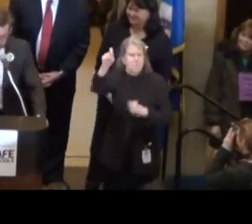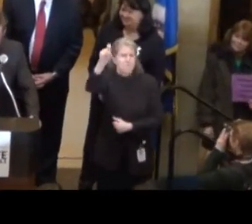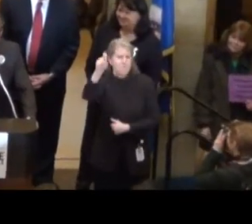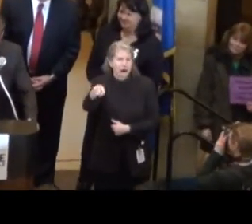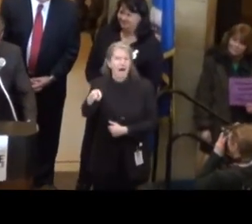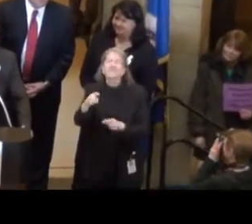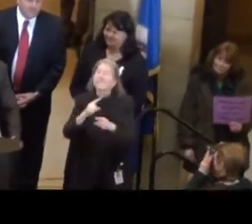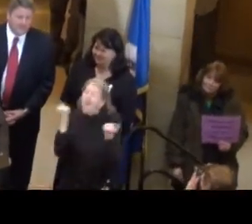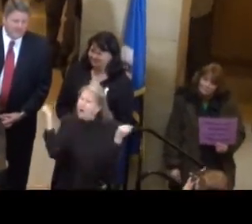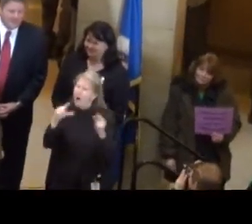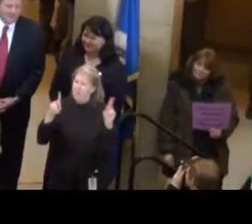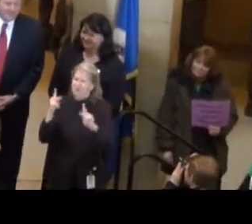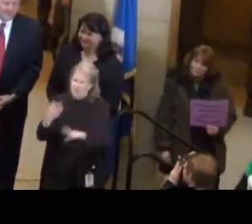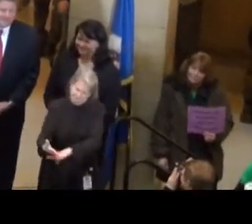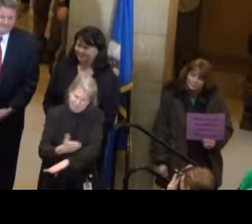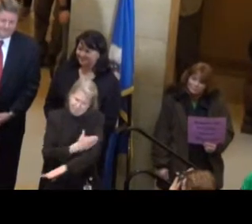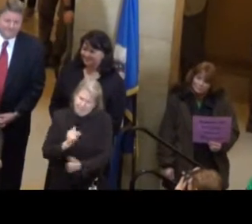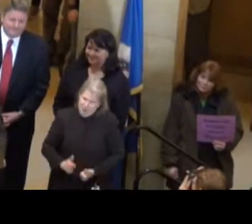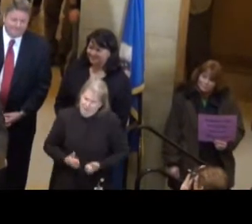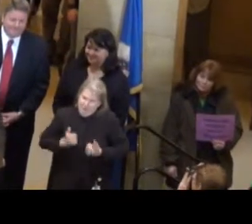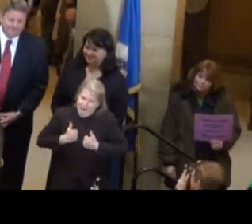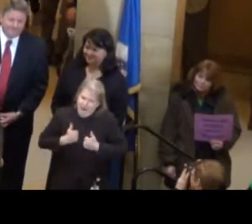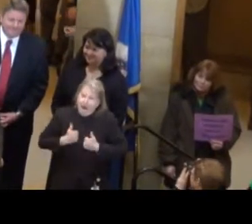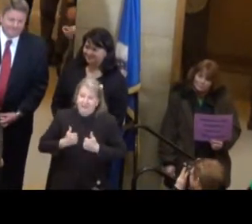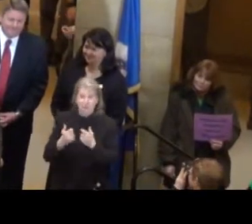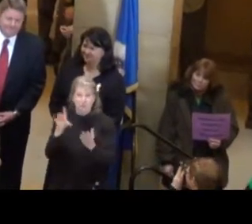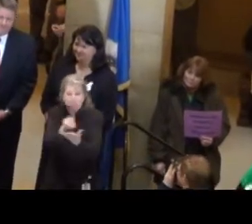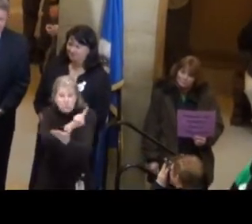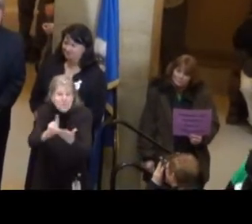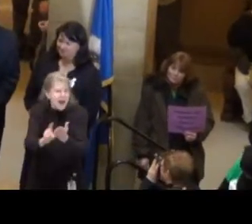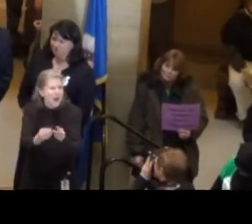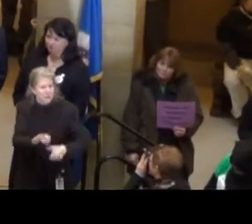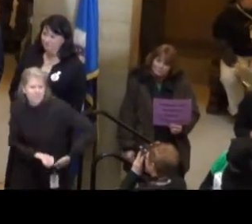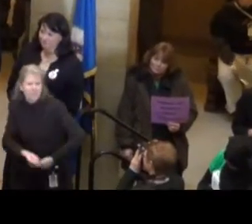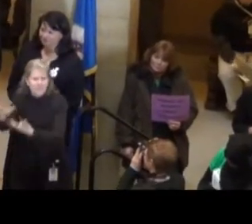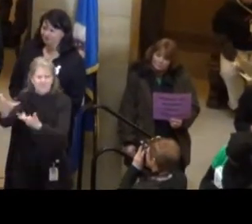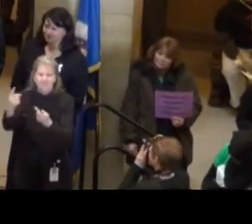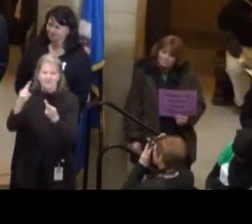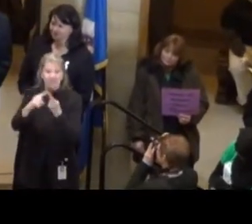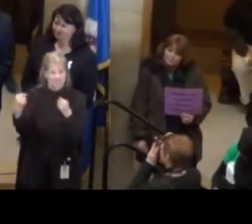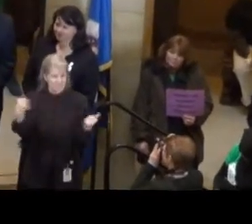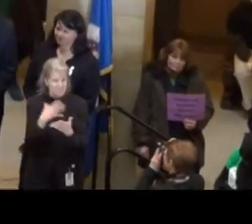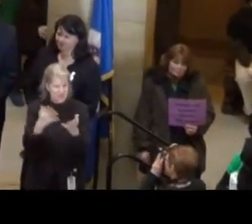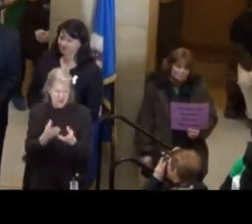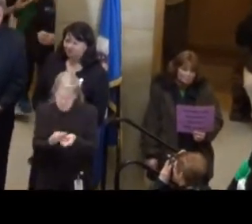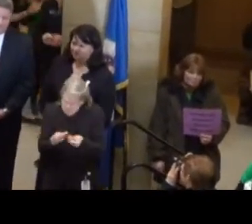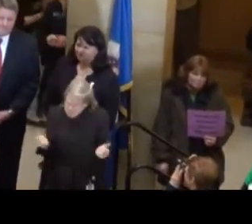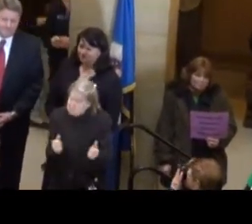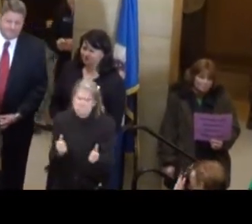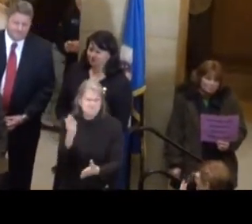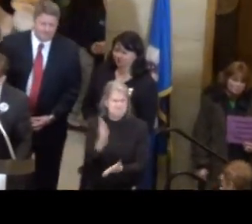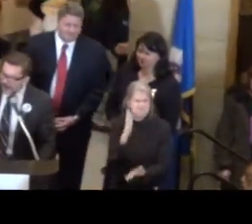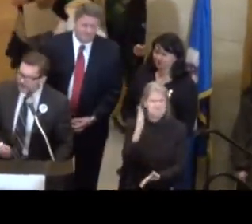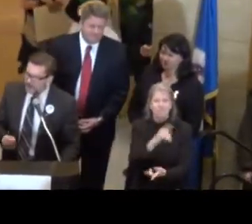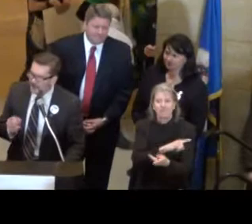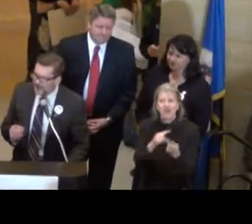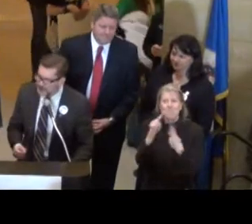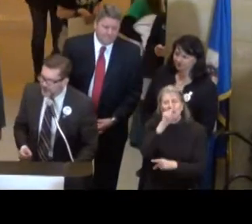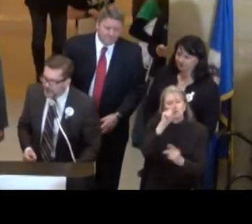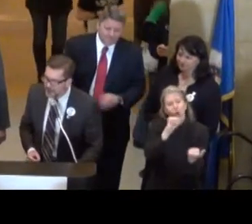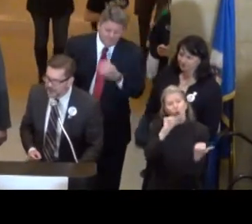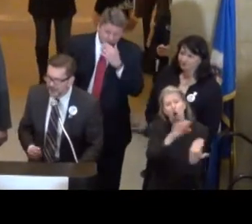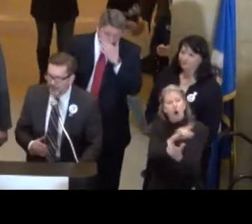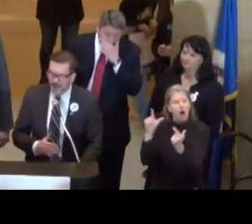live better lives. Free from discrimination, free from fear, making sure that we all have fair access